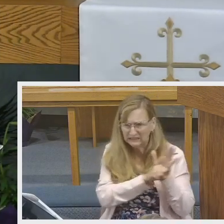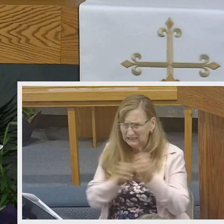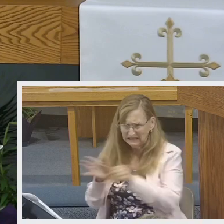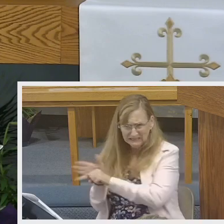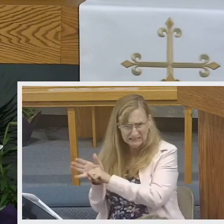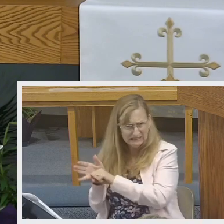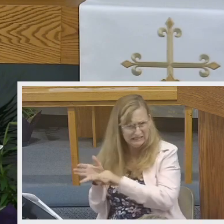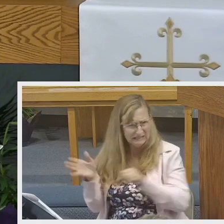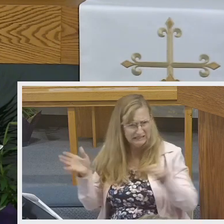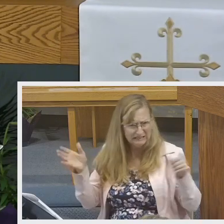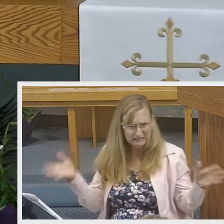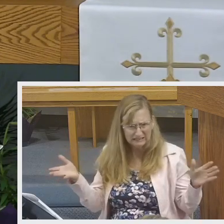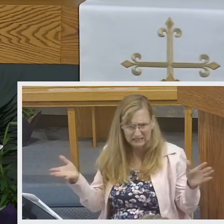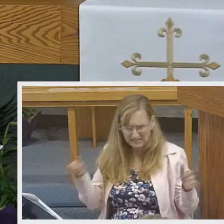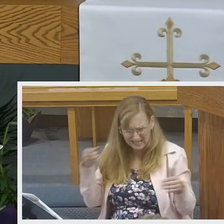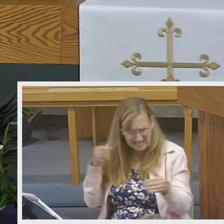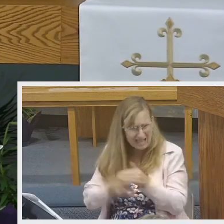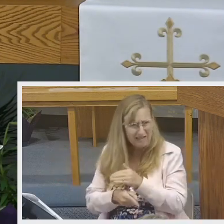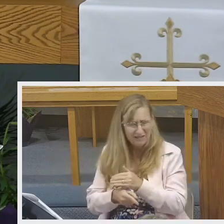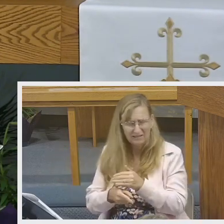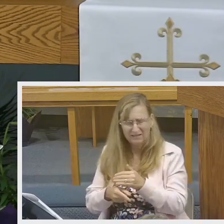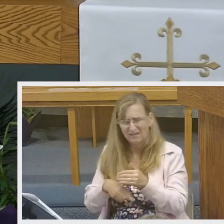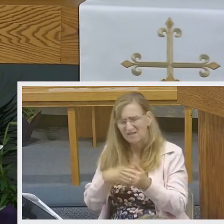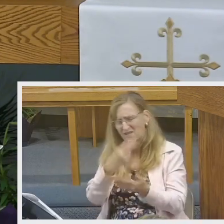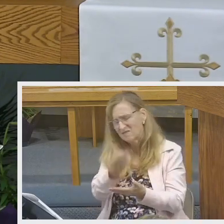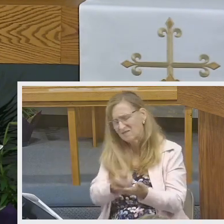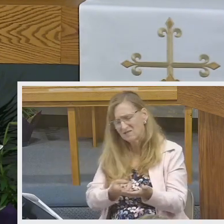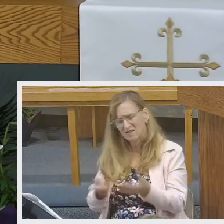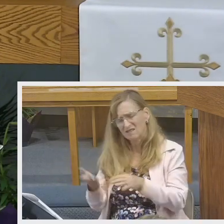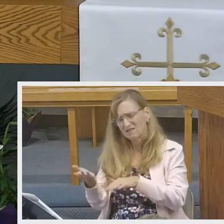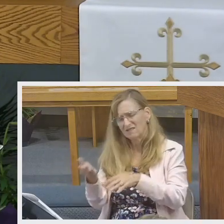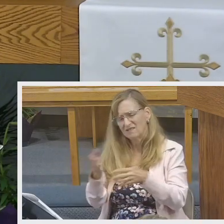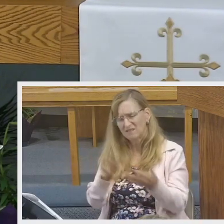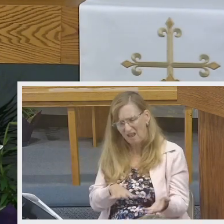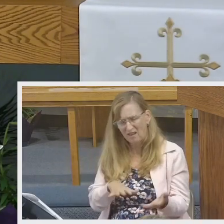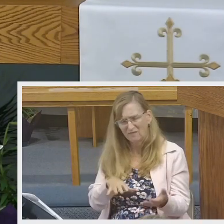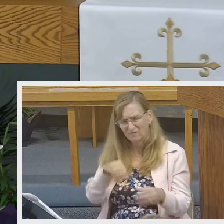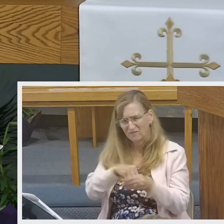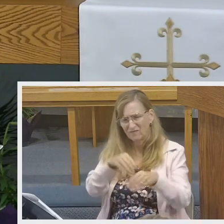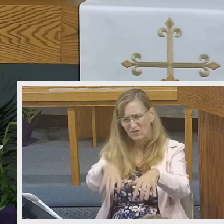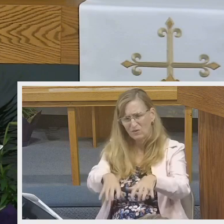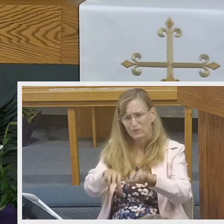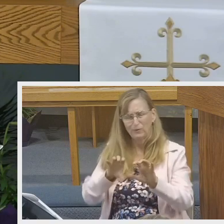killed, and now he lay dead in a tomb.